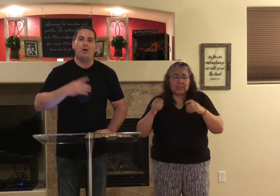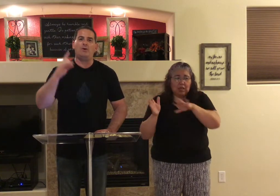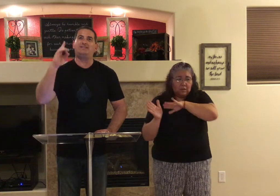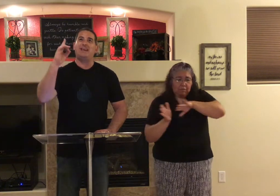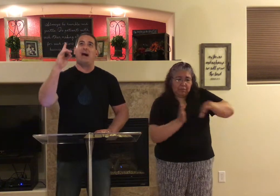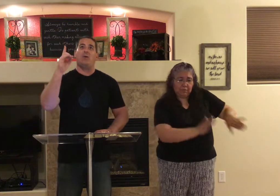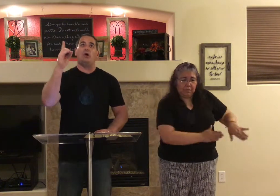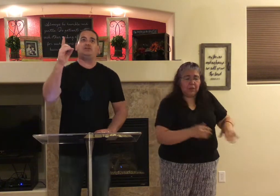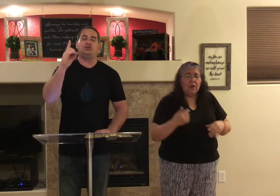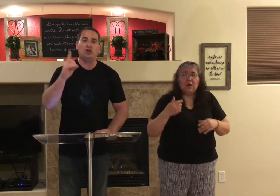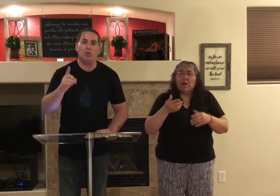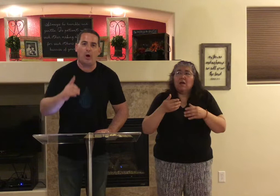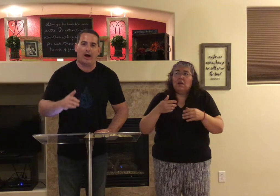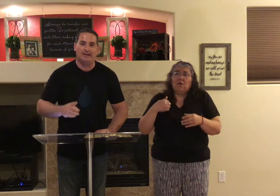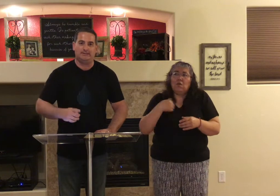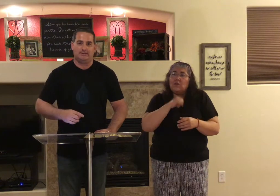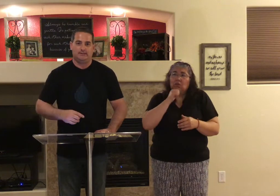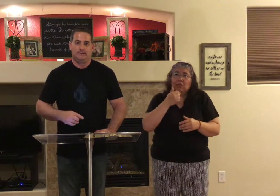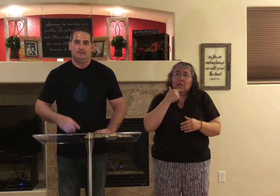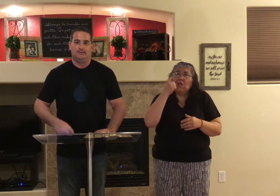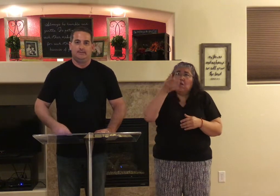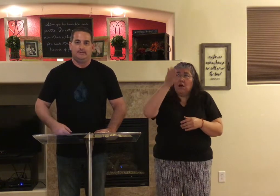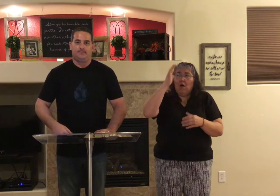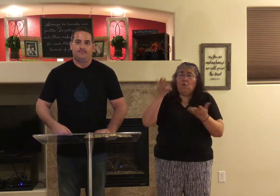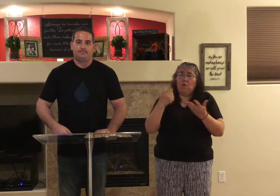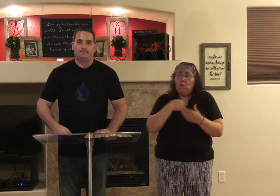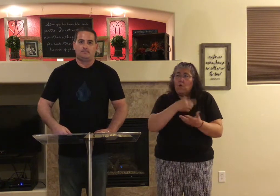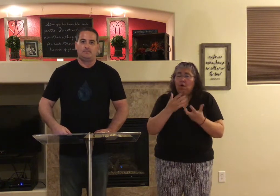we want. We say, God, what do you want?